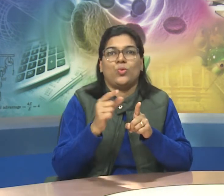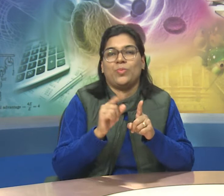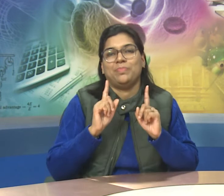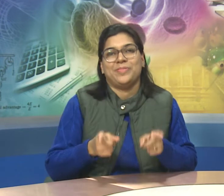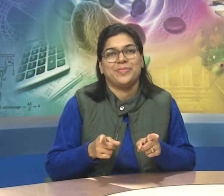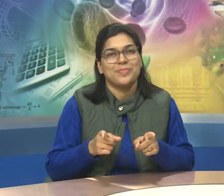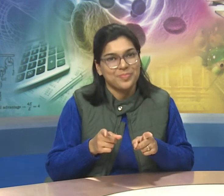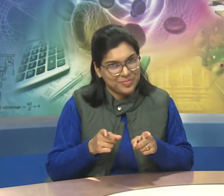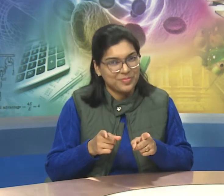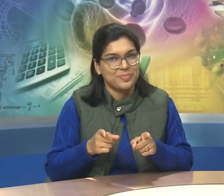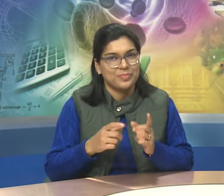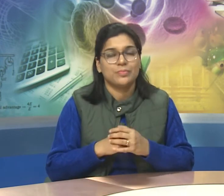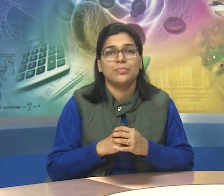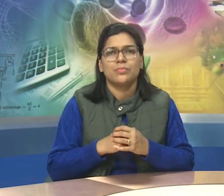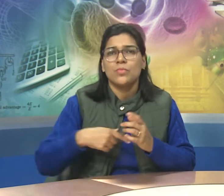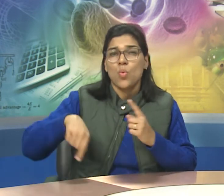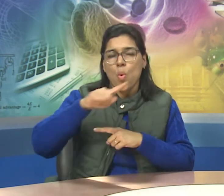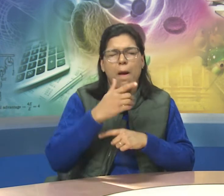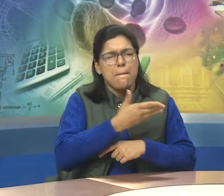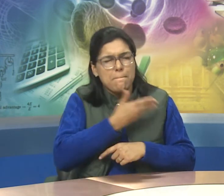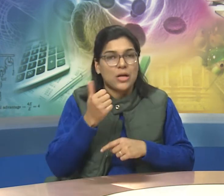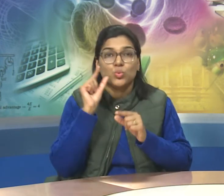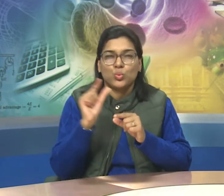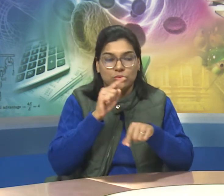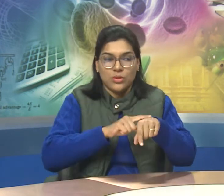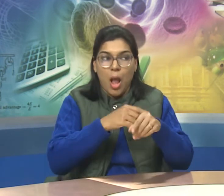We should understand that time is